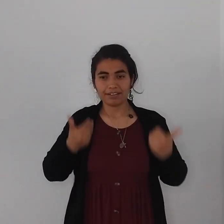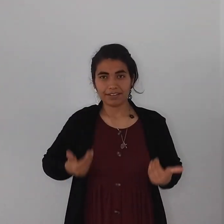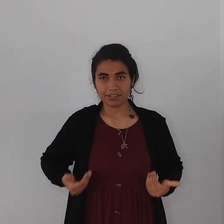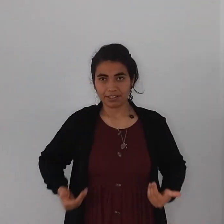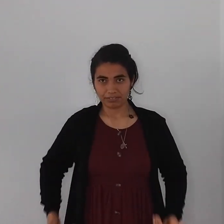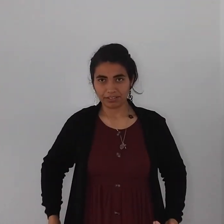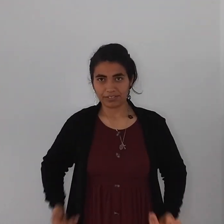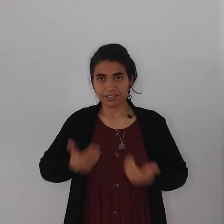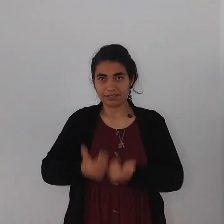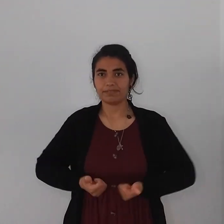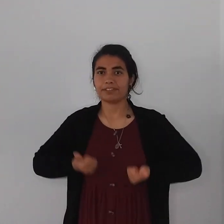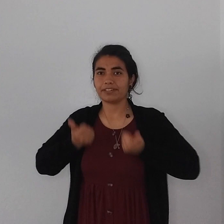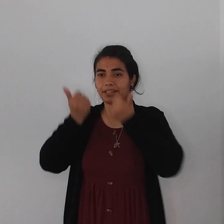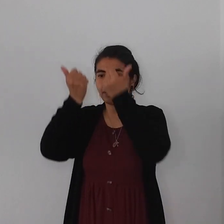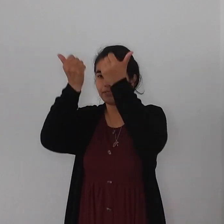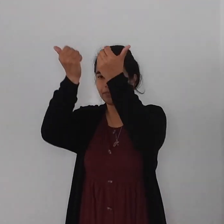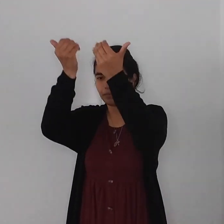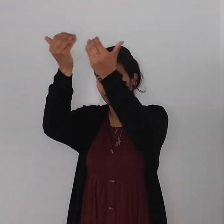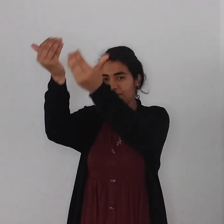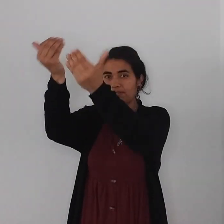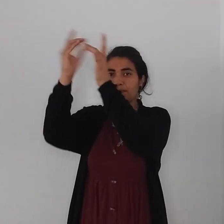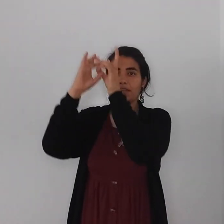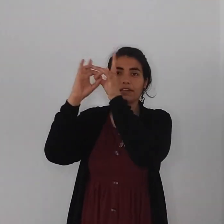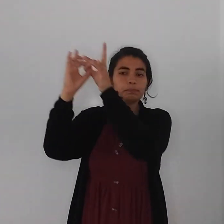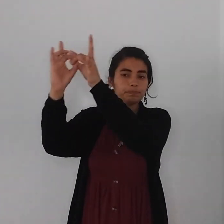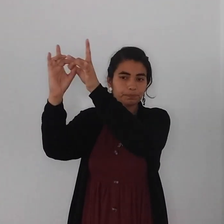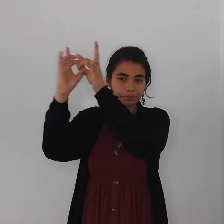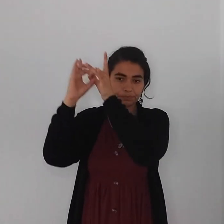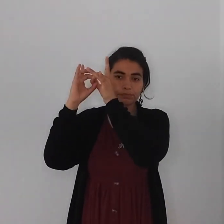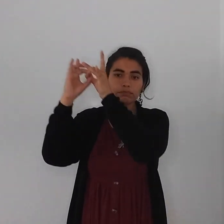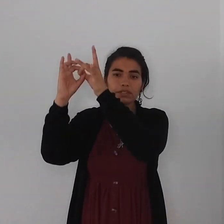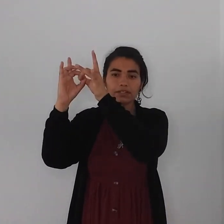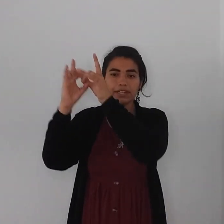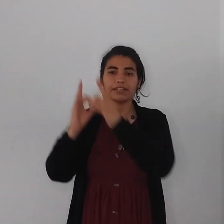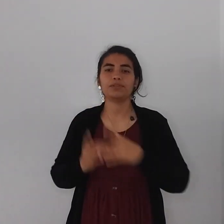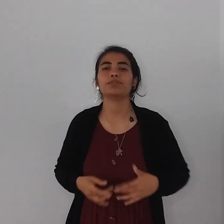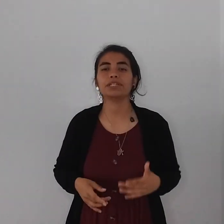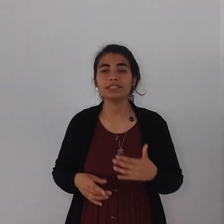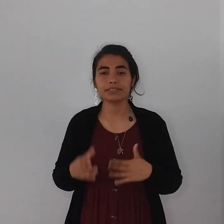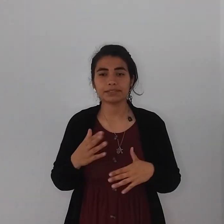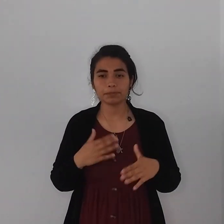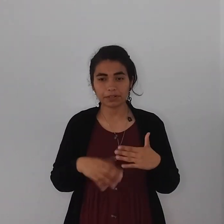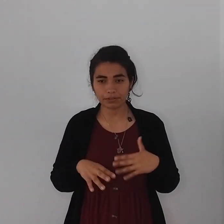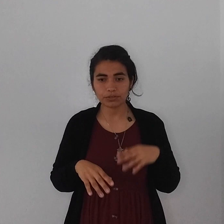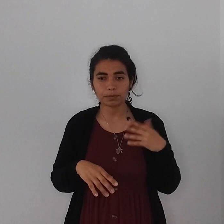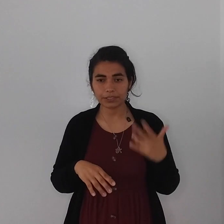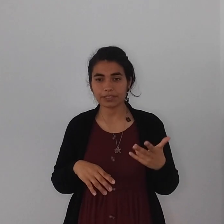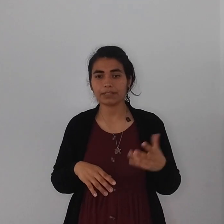And you can now follow yourself, grab them and give it to them, belong. And then you'll do those two parts again,